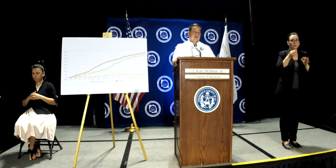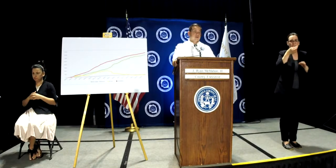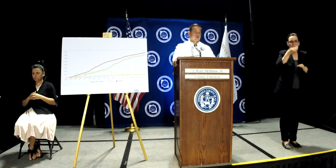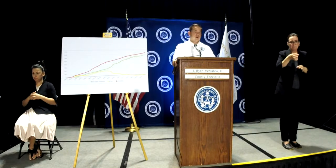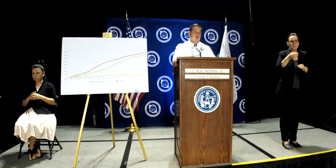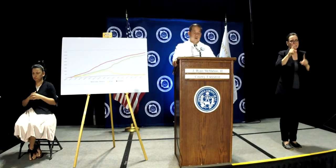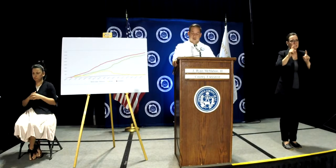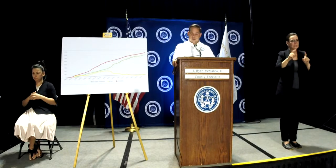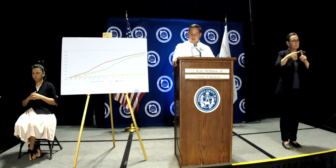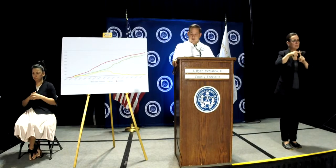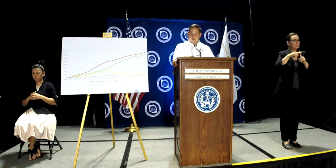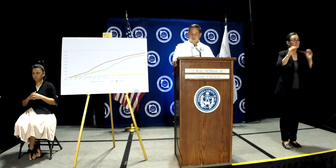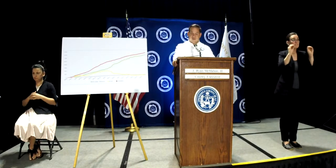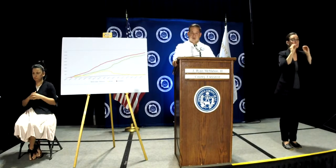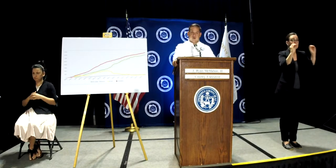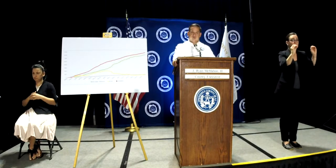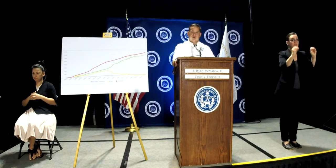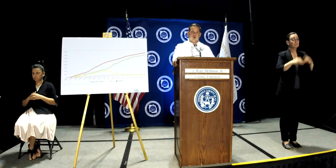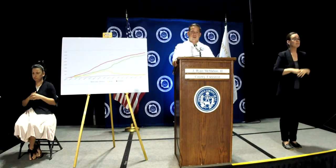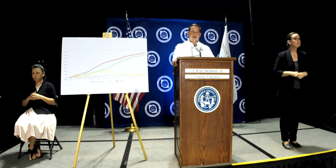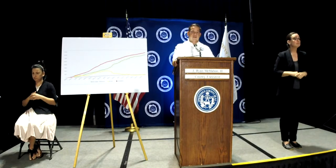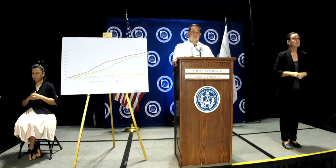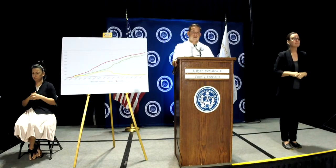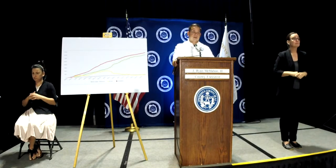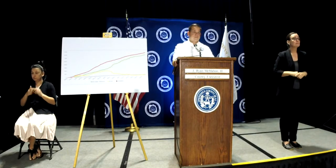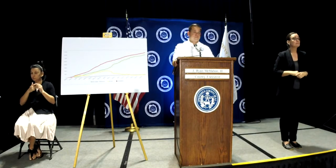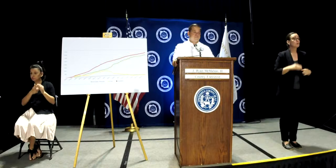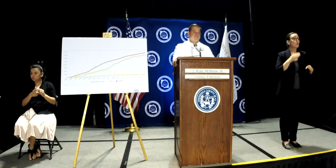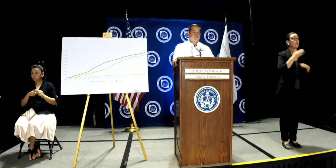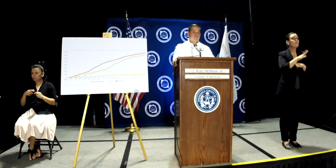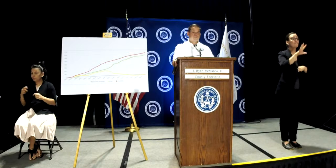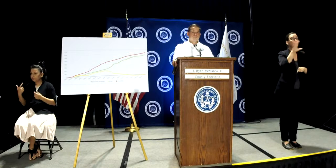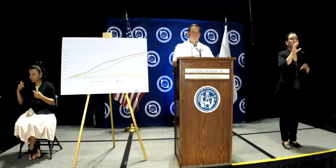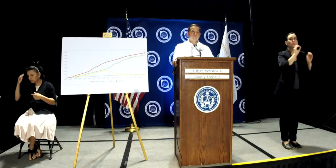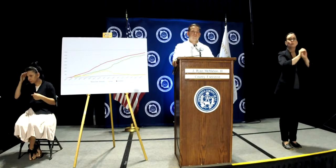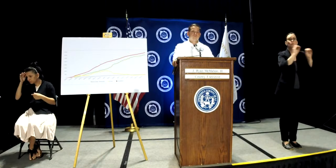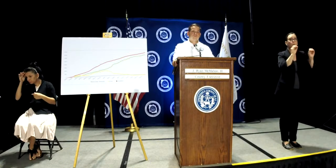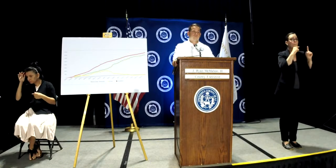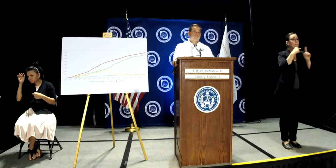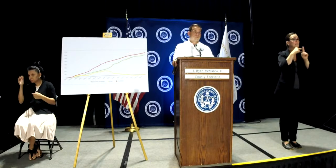today. So over the 500, we've had no positives to date.